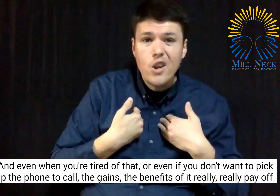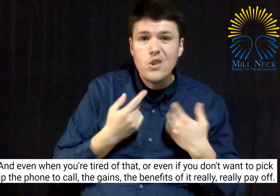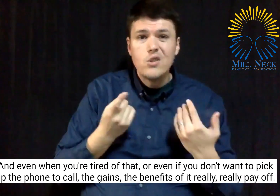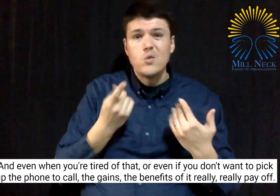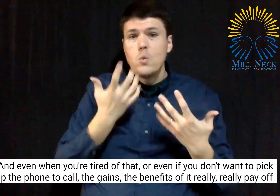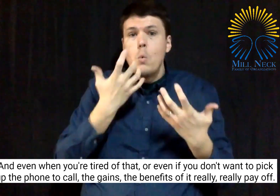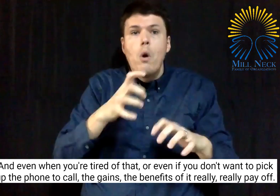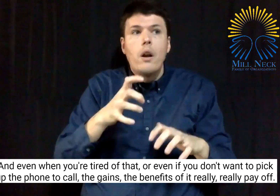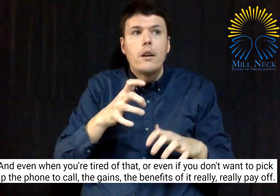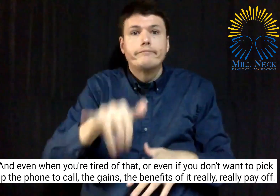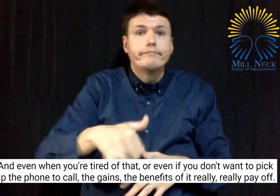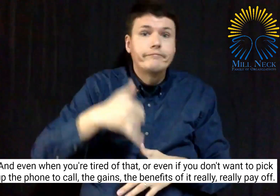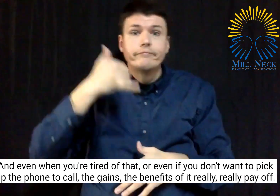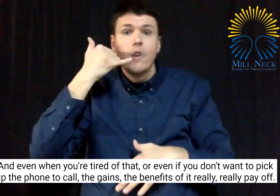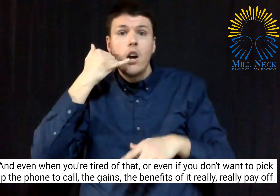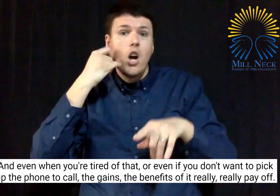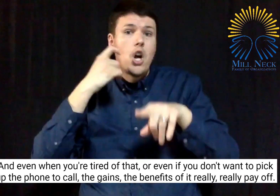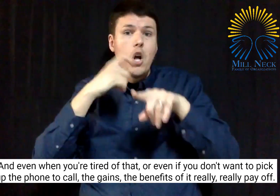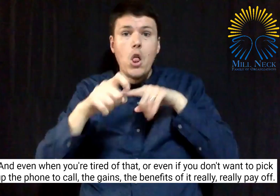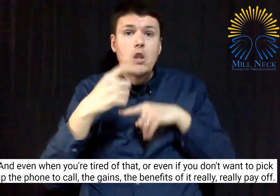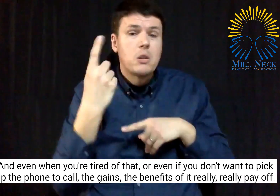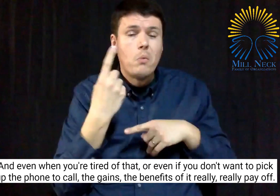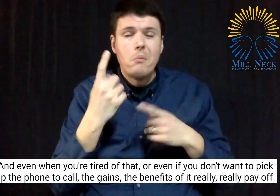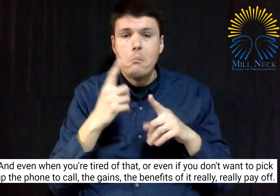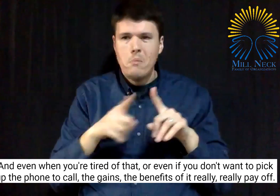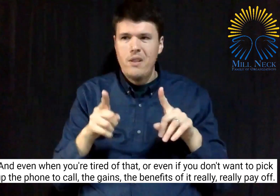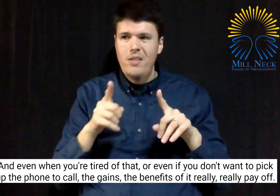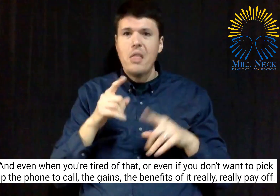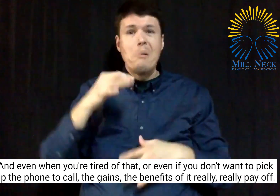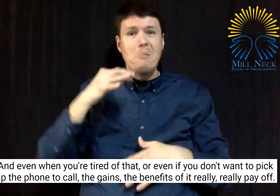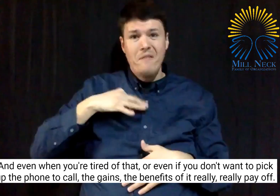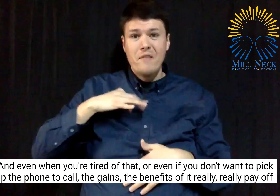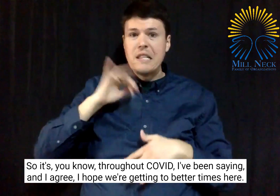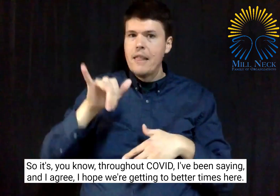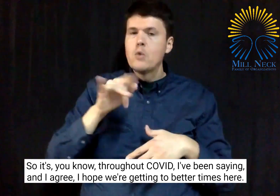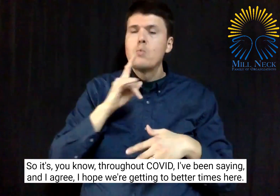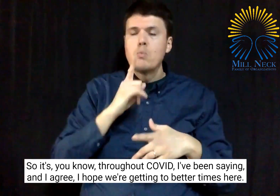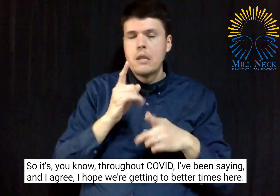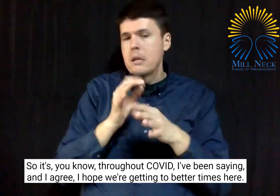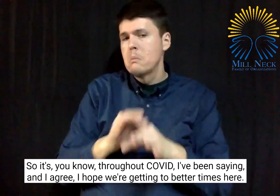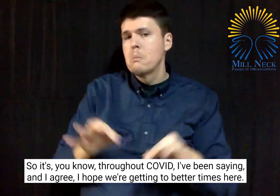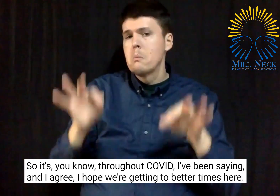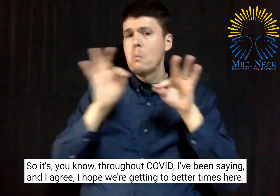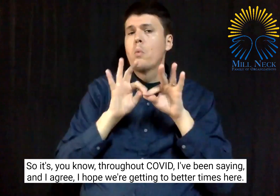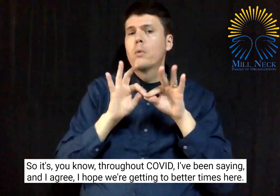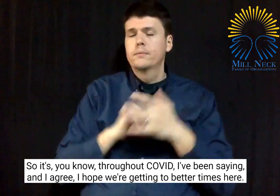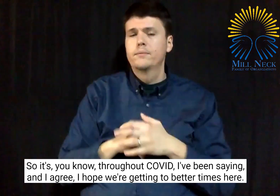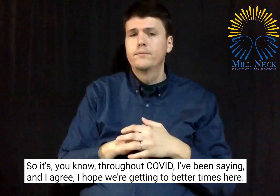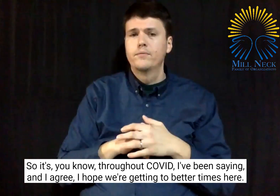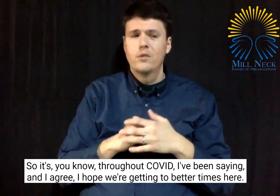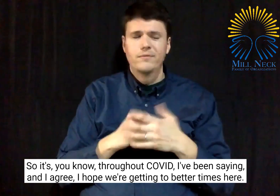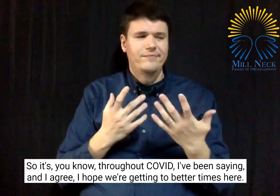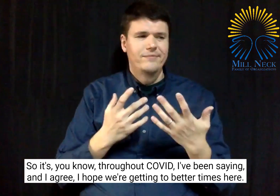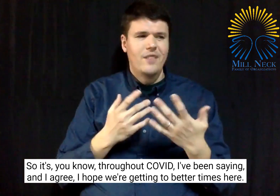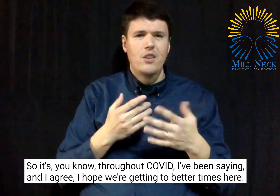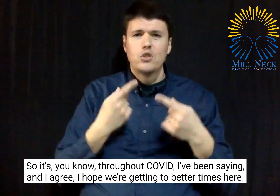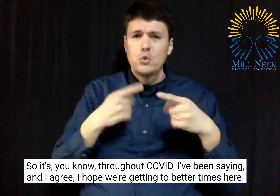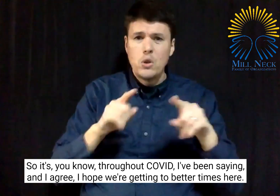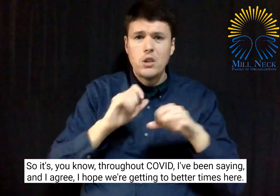phone to call, the gains, the benefits of it really, really pay off. So it's, throughout COVID, I've been saying, and I agree, I